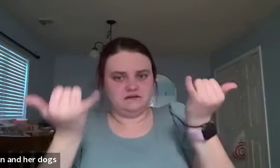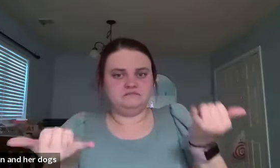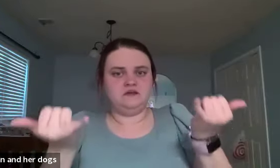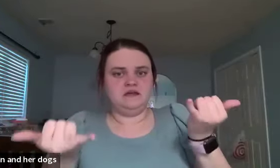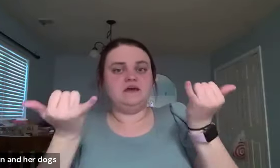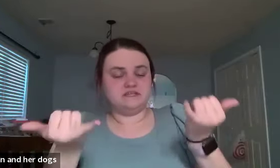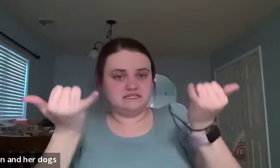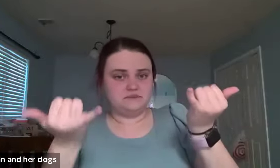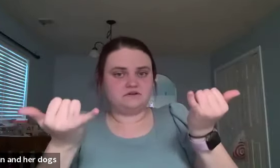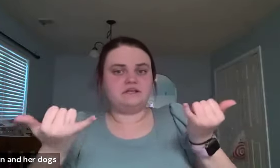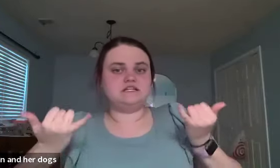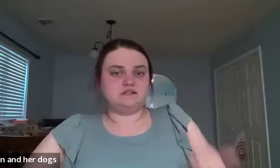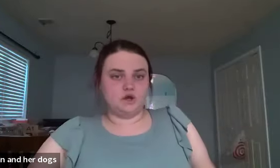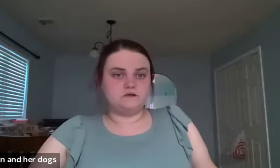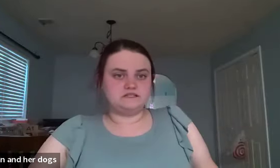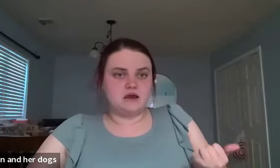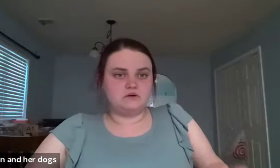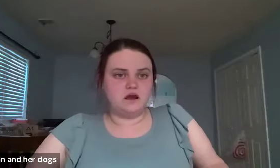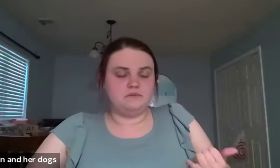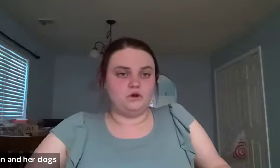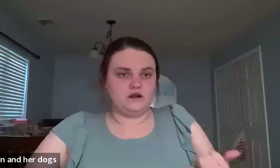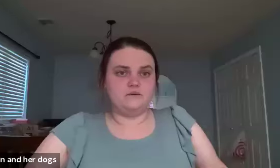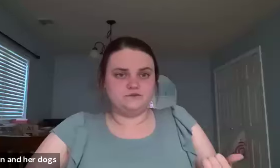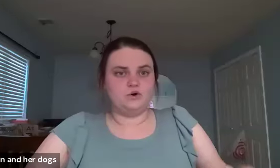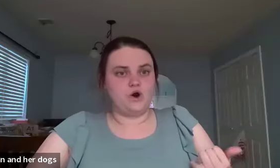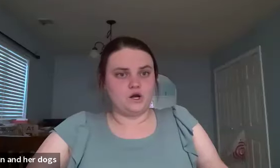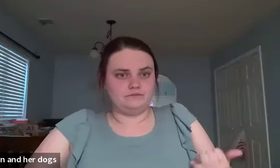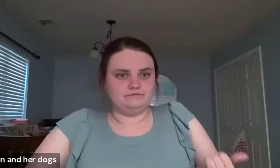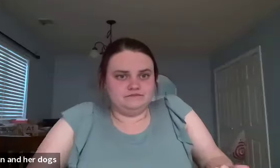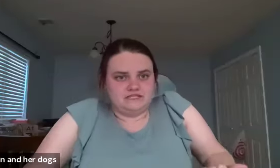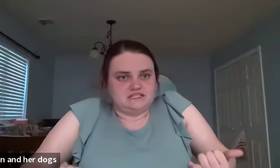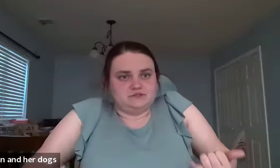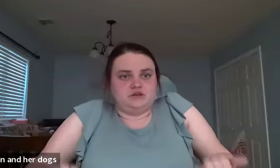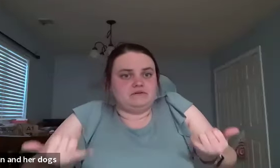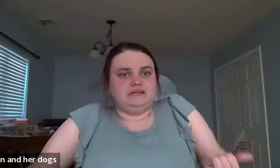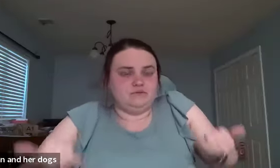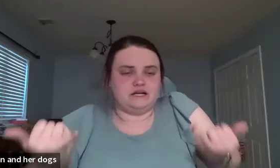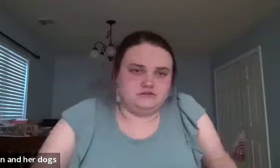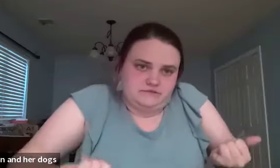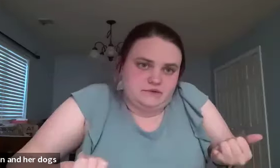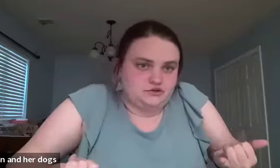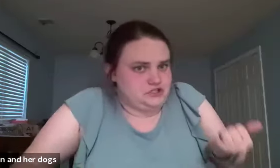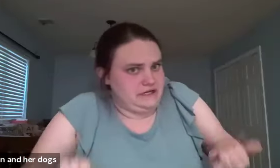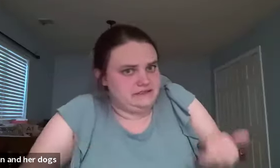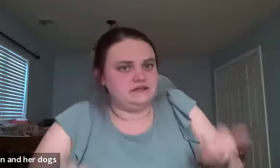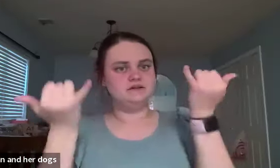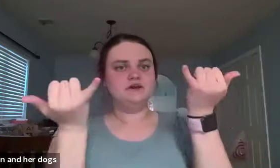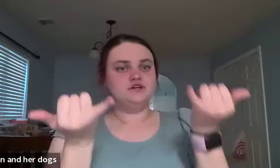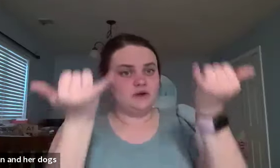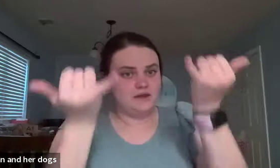Today. And this typically is lower down, kind of more in a comfortable arm distance, but you can't, even when I lift my shoulders, you can't see it. So I'm